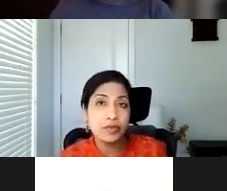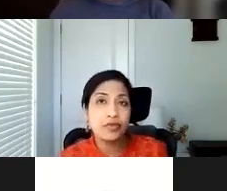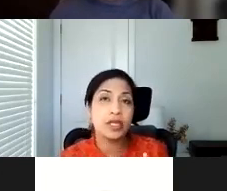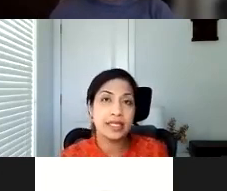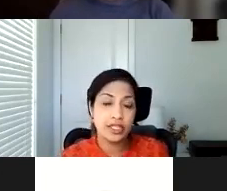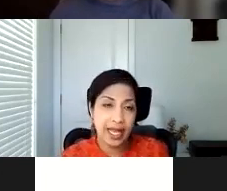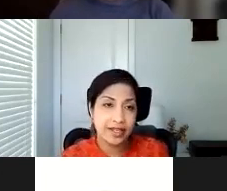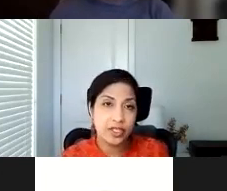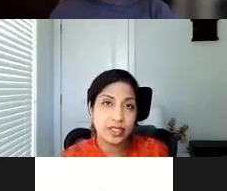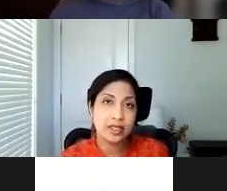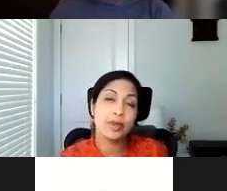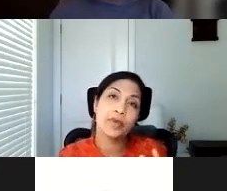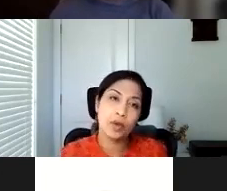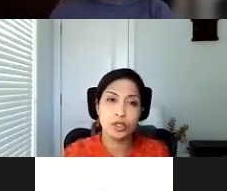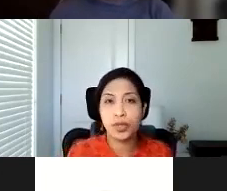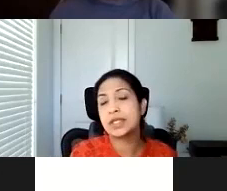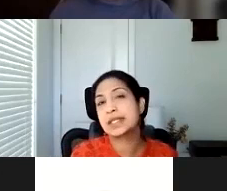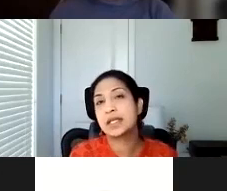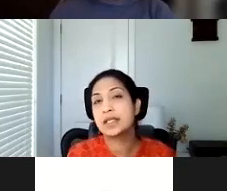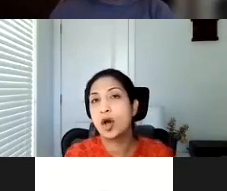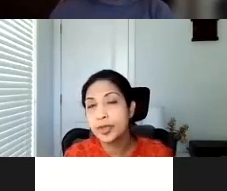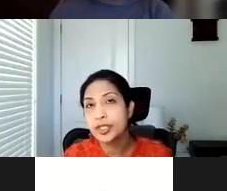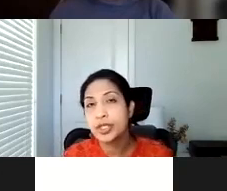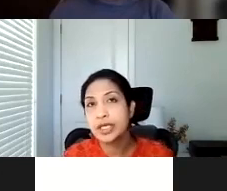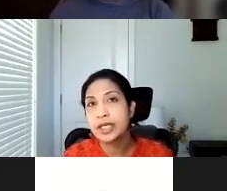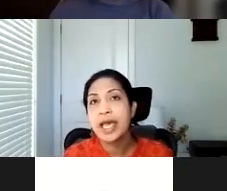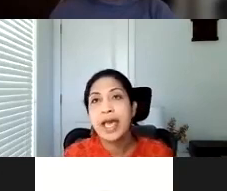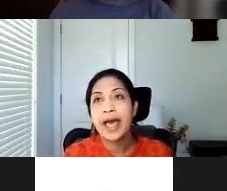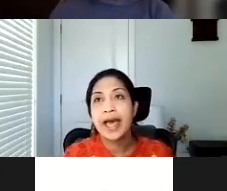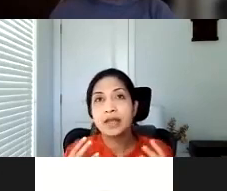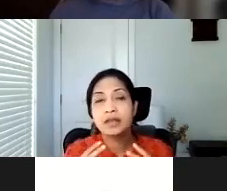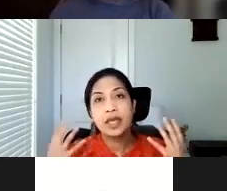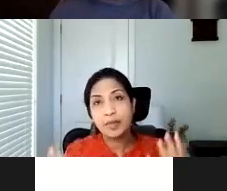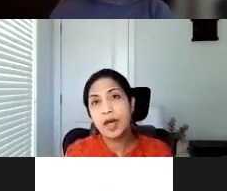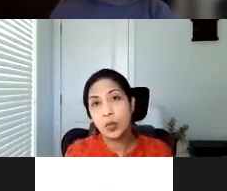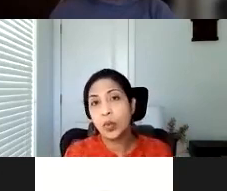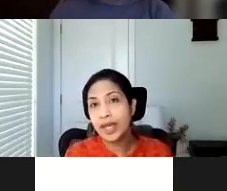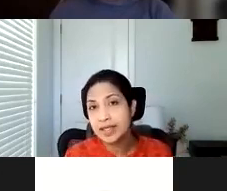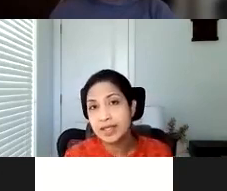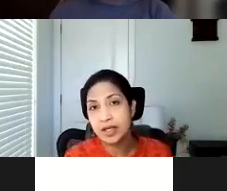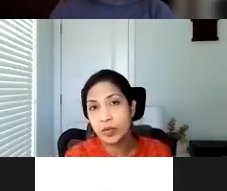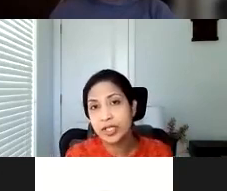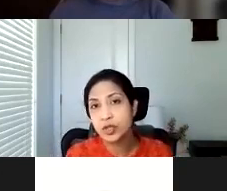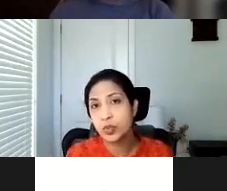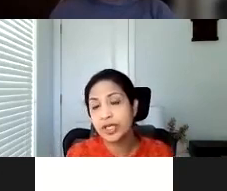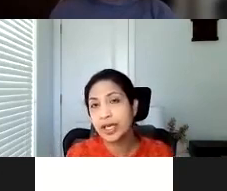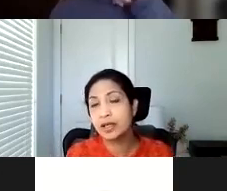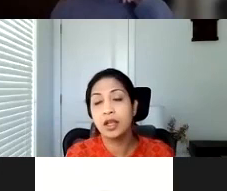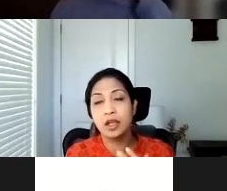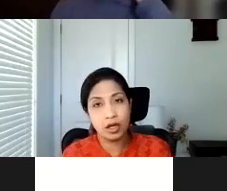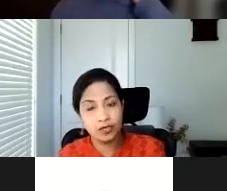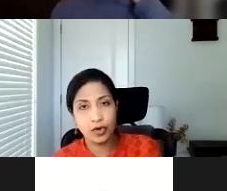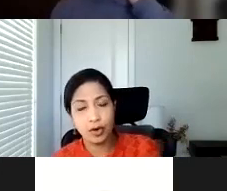the pitfalls and the challenges, but we also want to discuss the opportunity and think about ways in which we